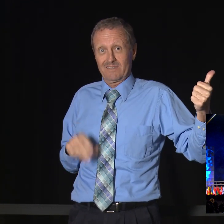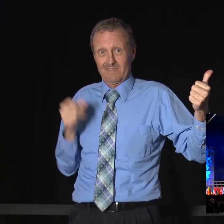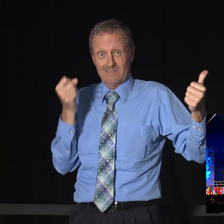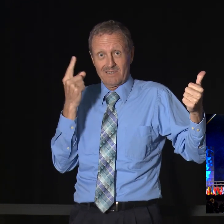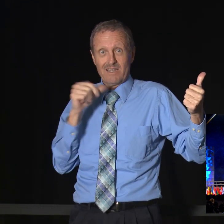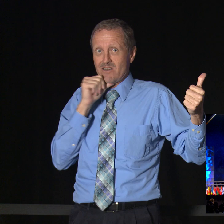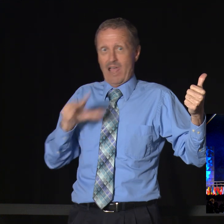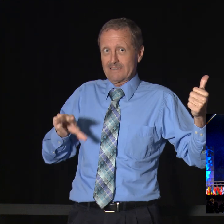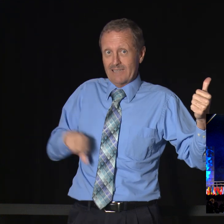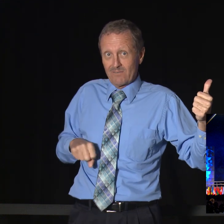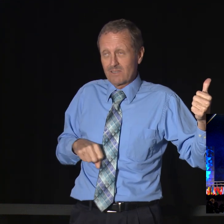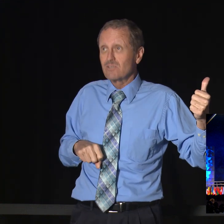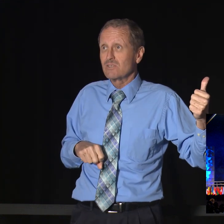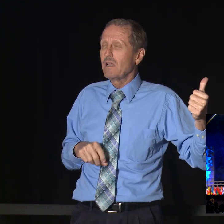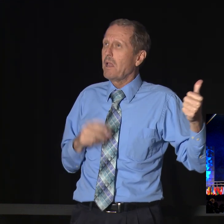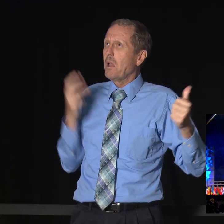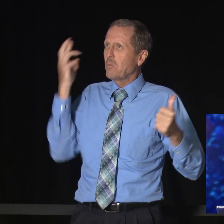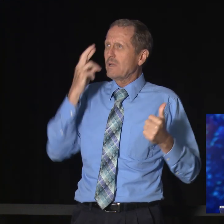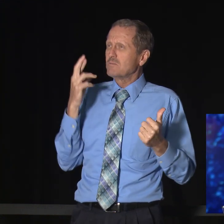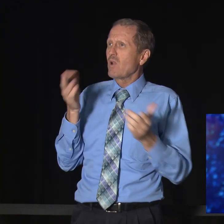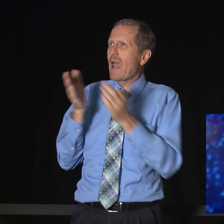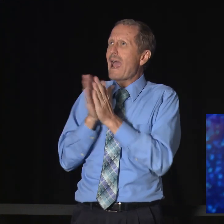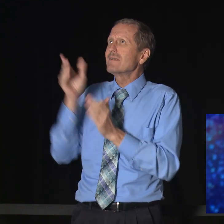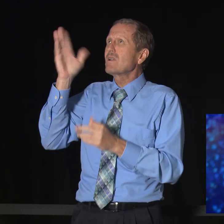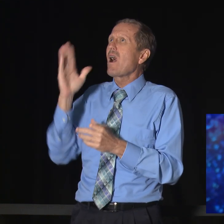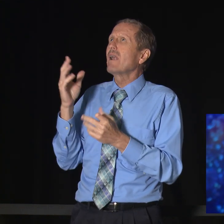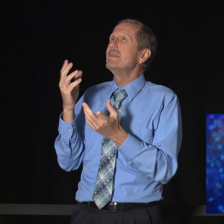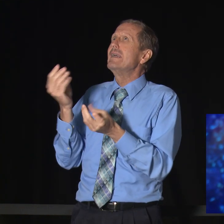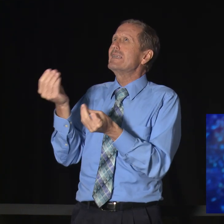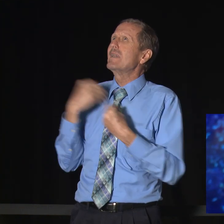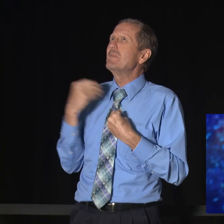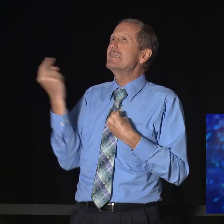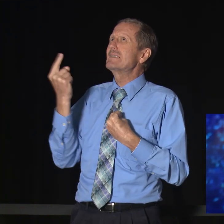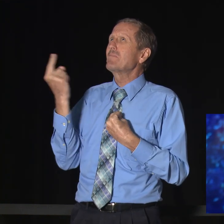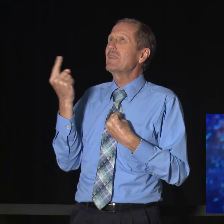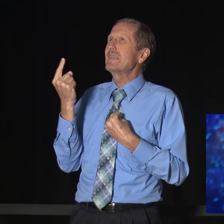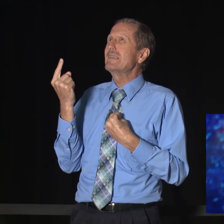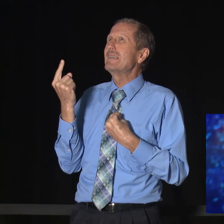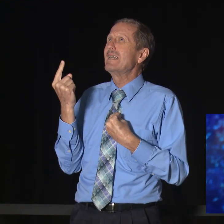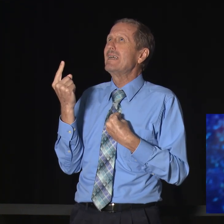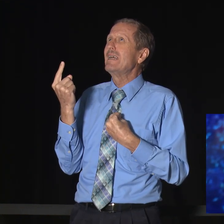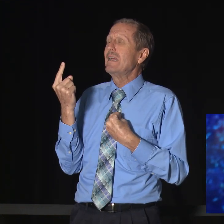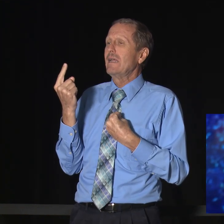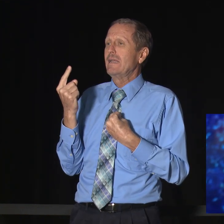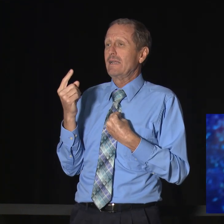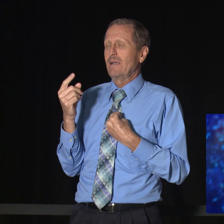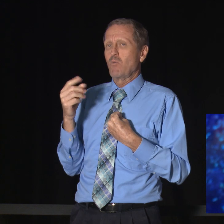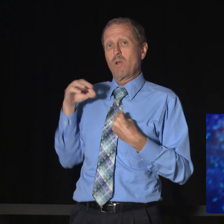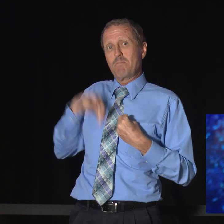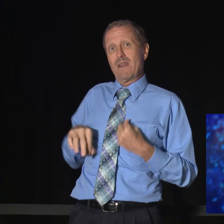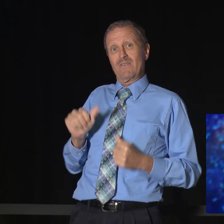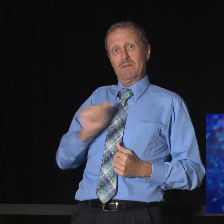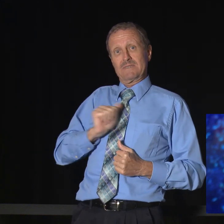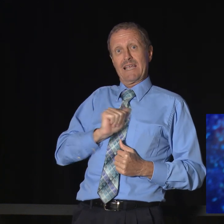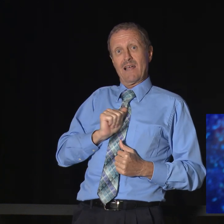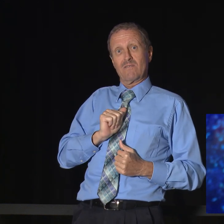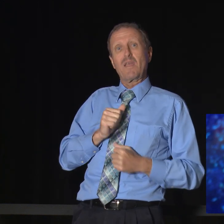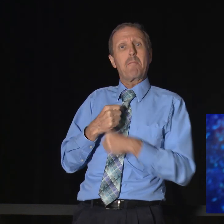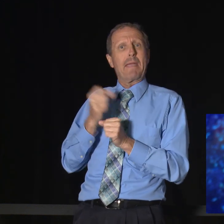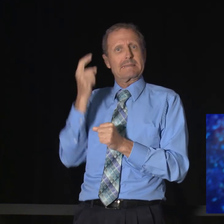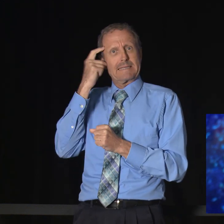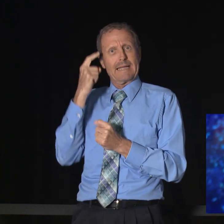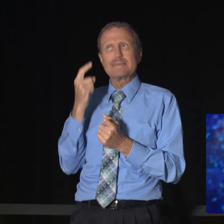it would have been reasonable for him to ask God for something that would purely benefit himself.